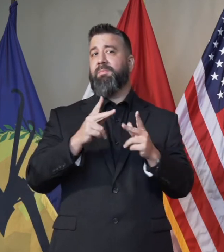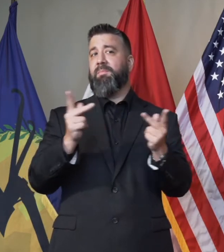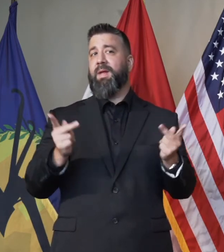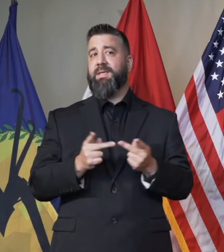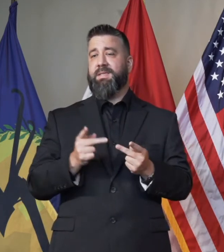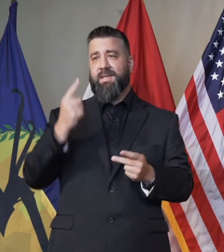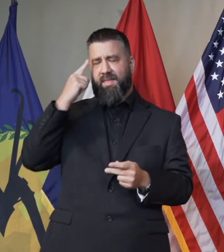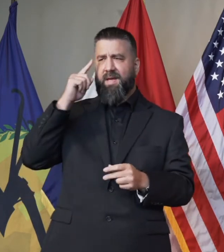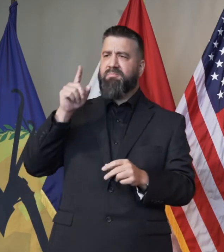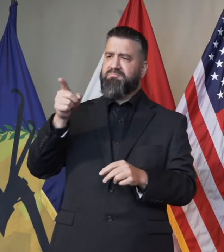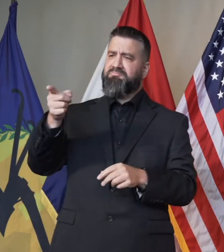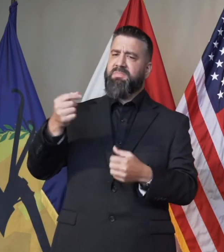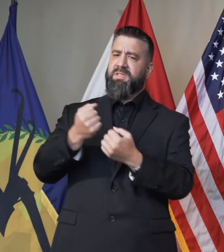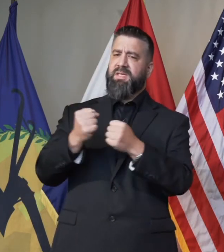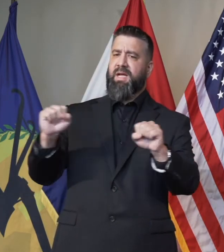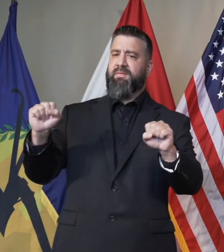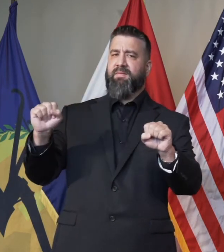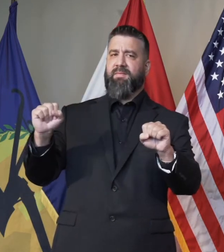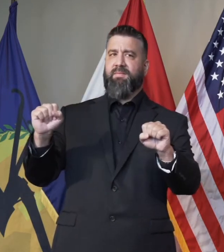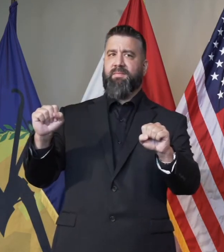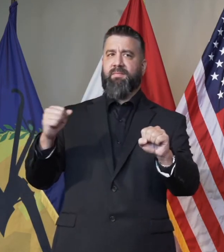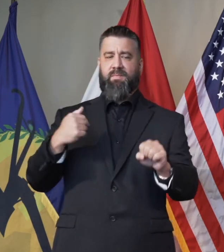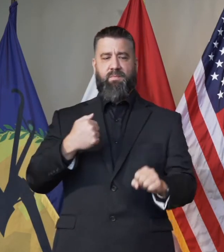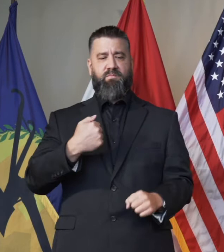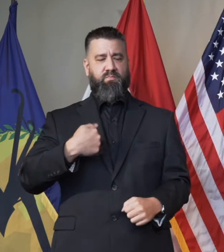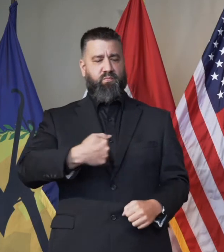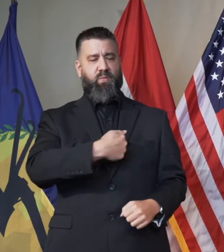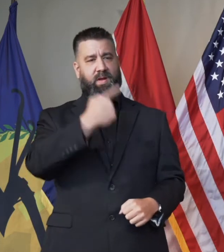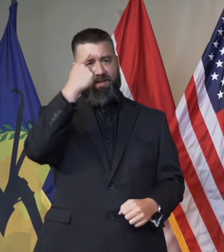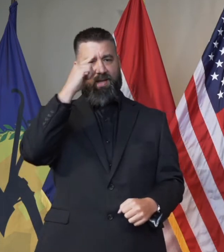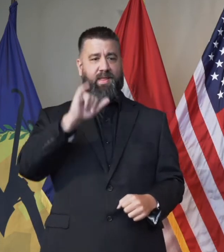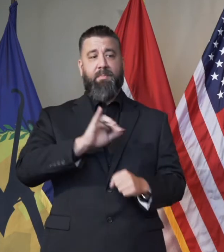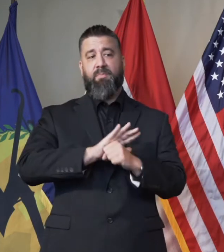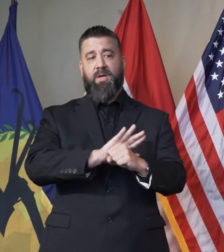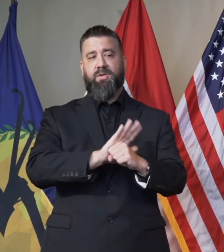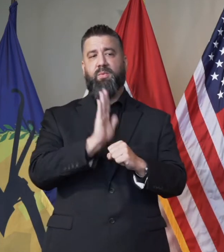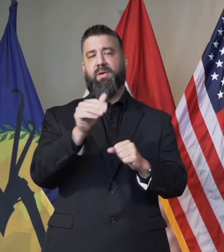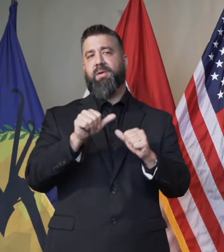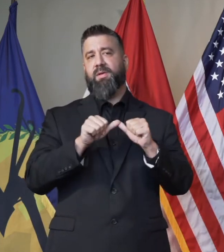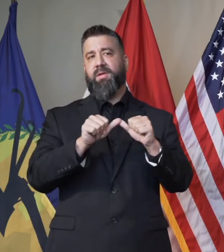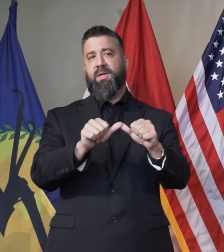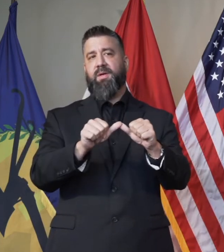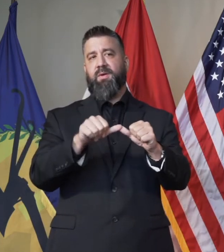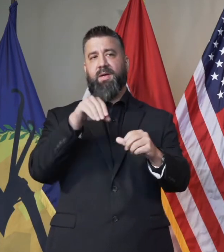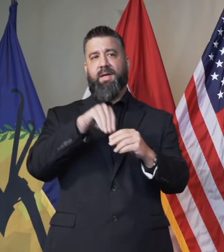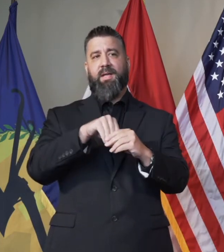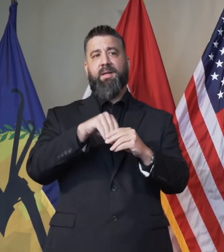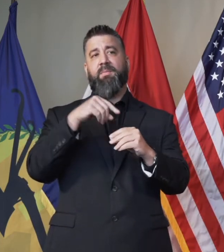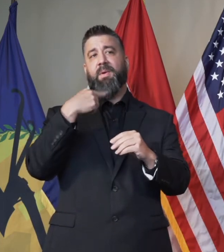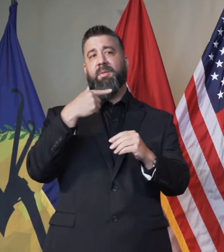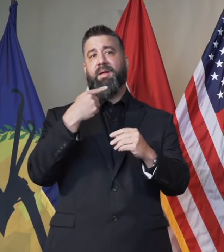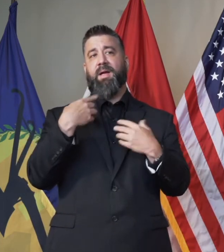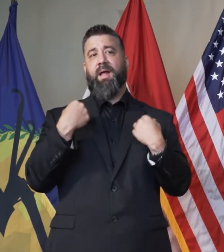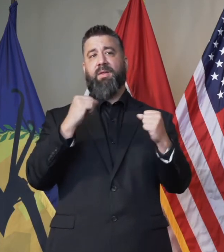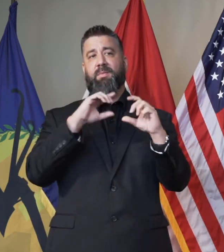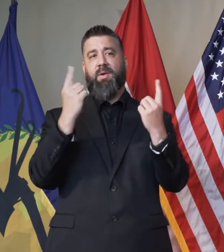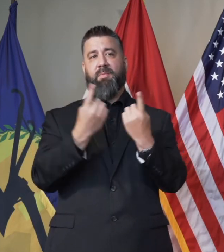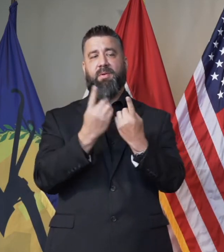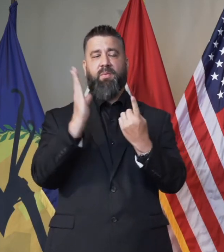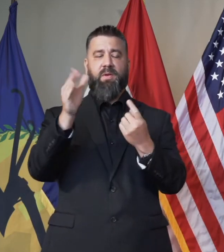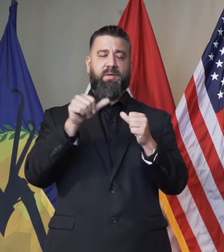and inspire confidence. And we believe that that pressure will continue, and our public health department will continue to